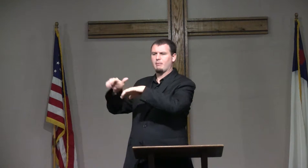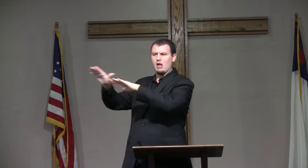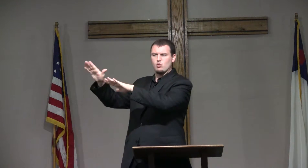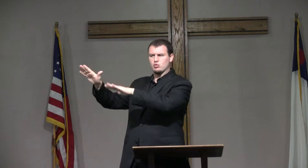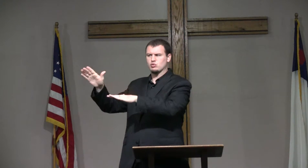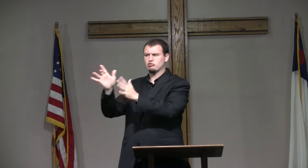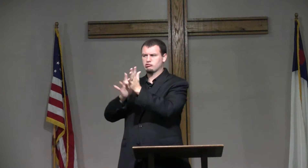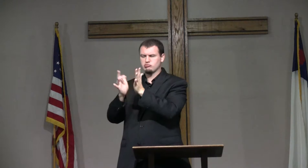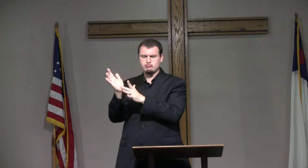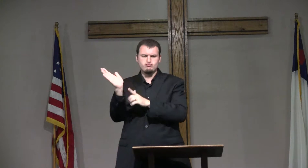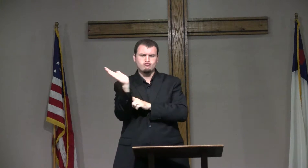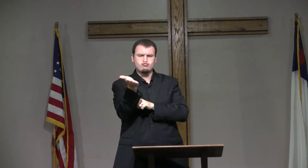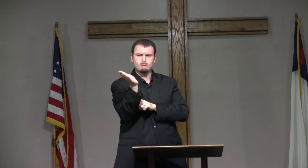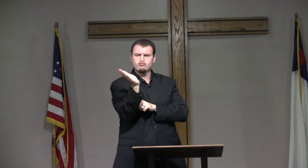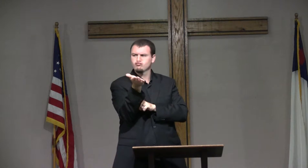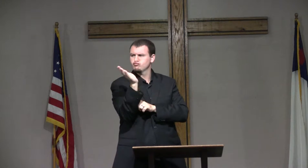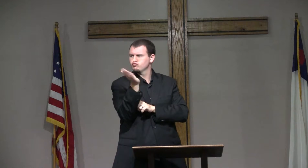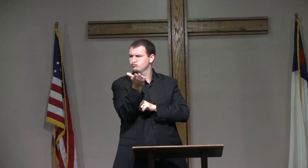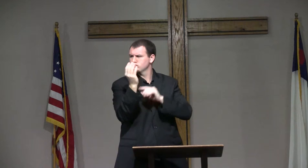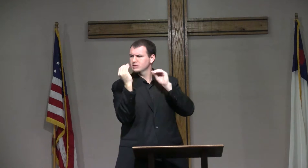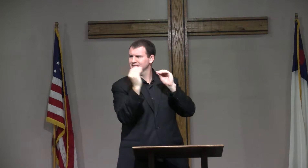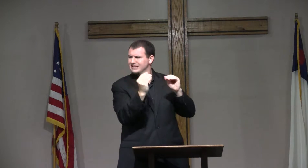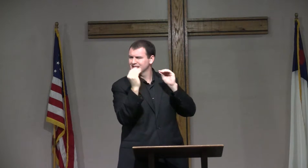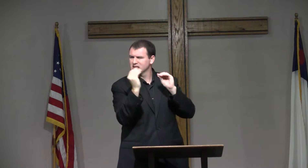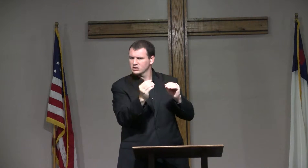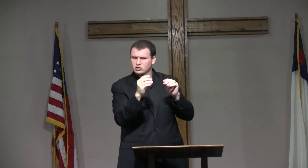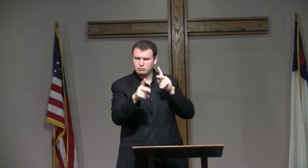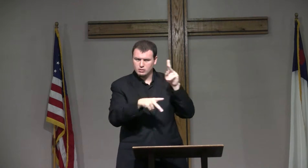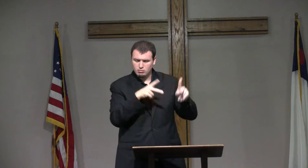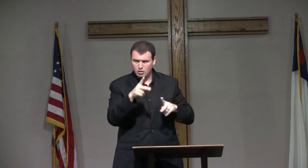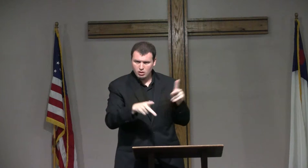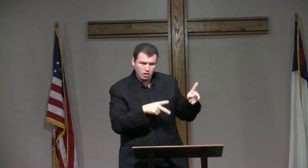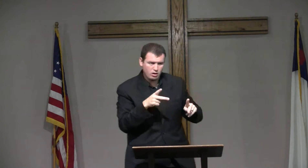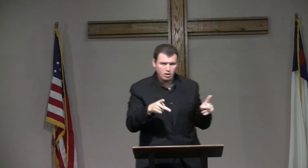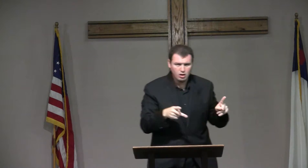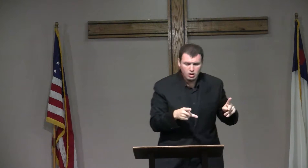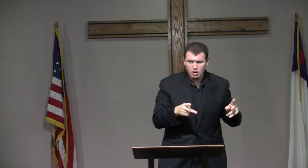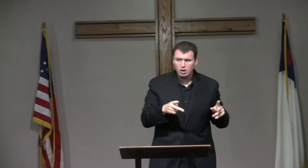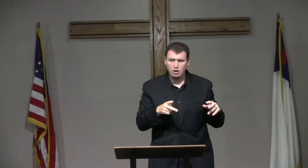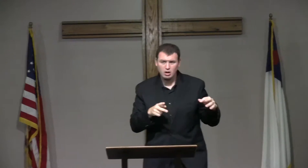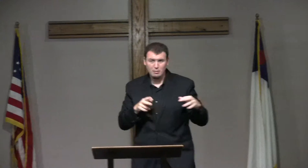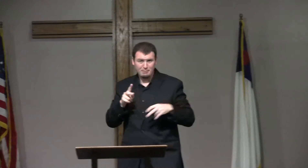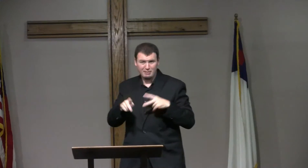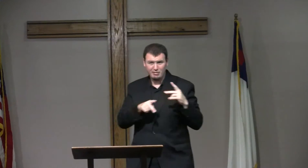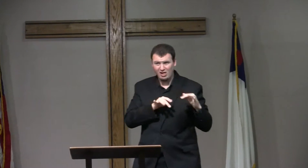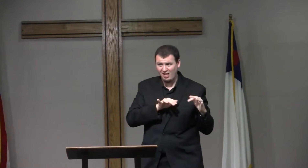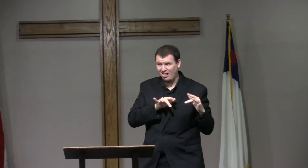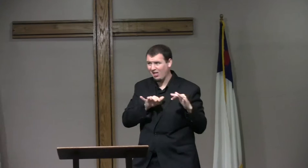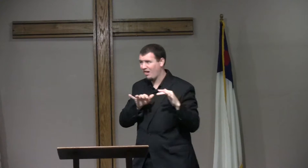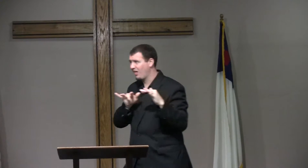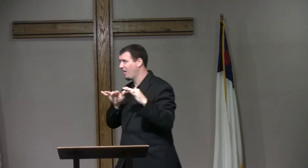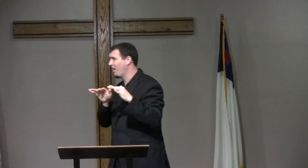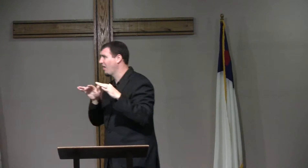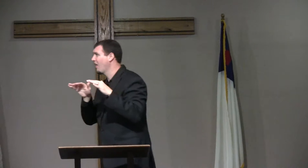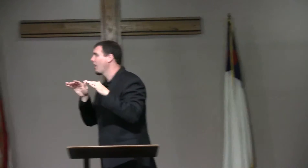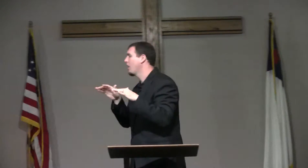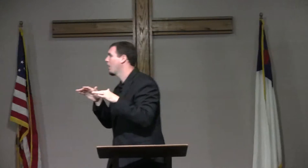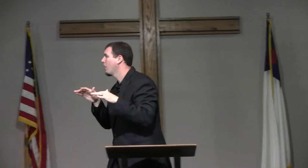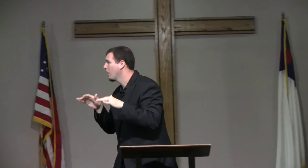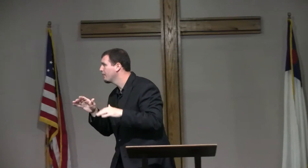Remember, Jesus right now is on the mount, teaching and preaching to the people. The people have followed